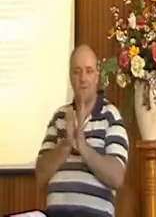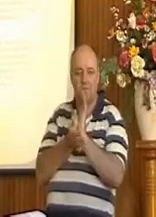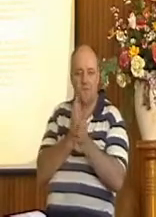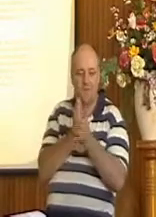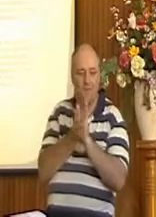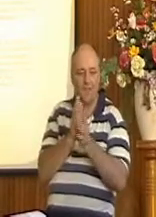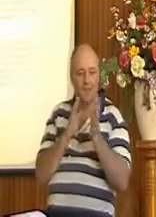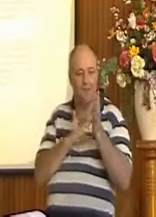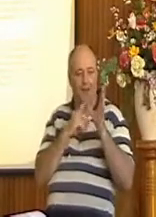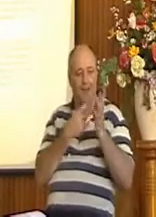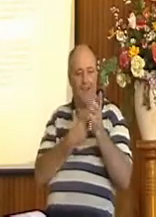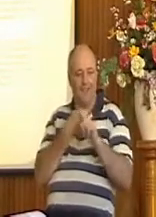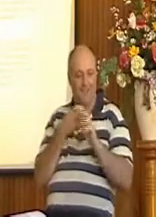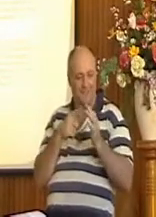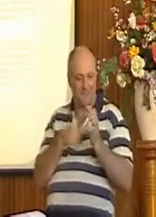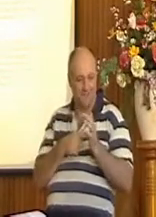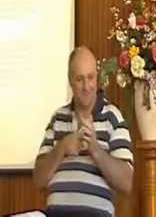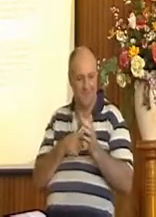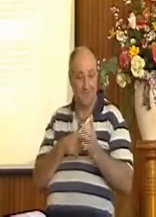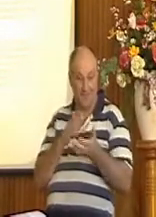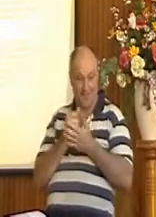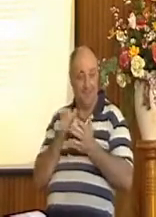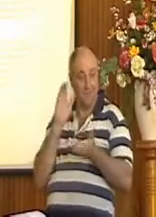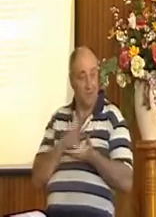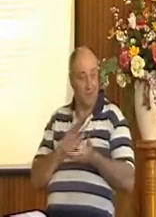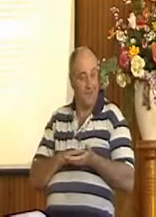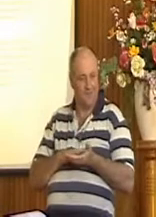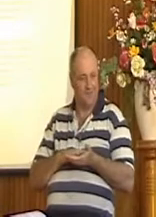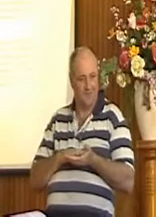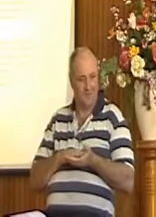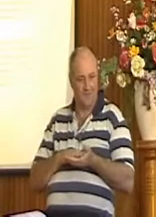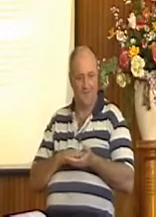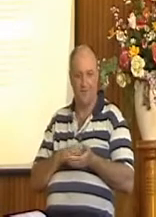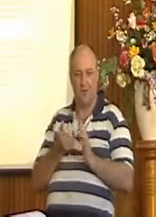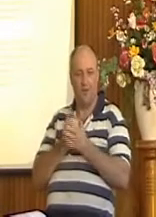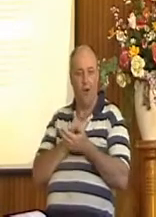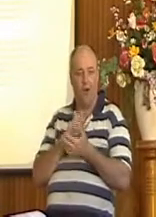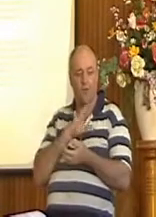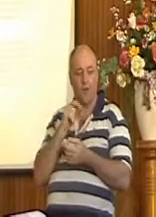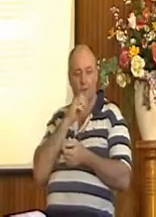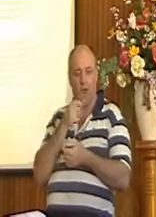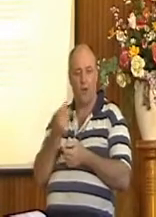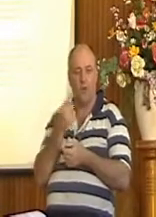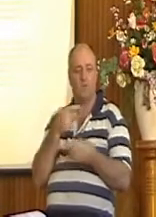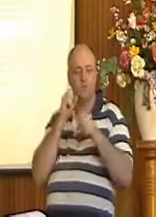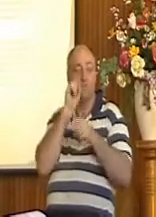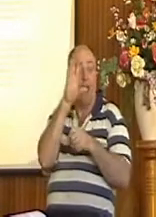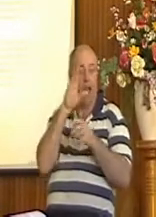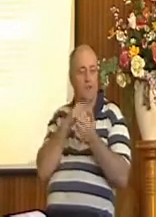$5. You're much more likely to buy from somebody that shows a